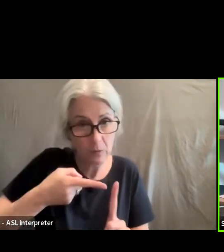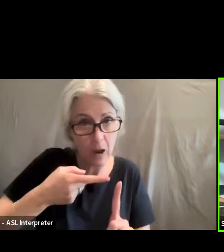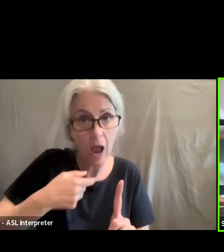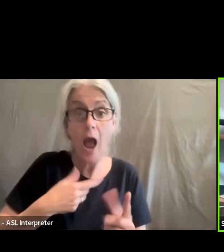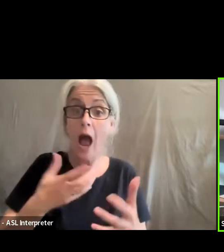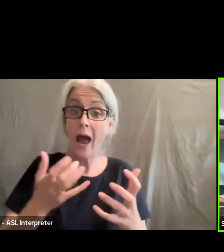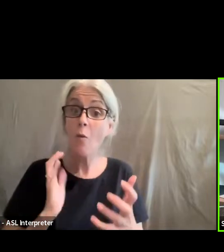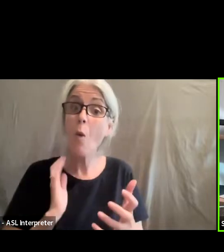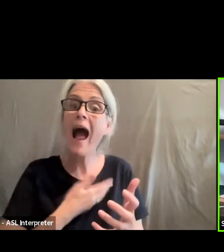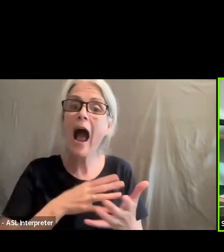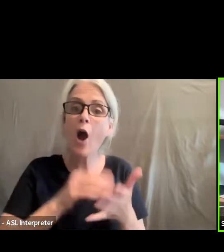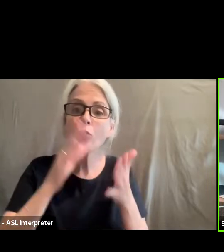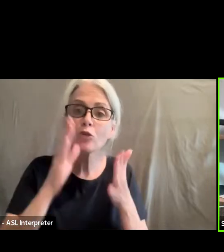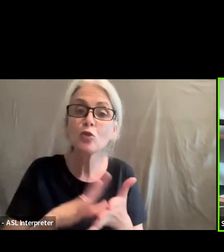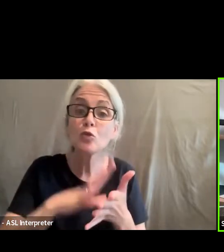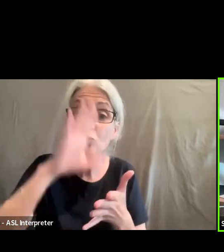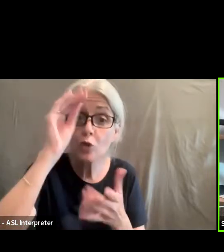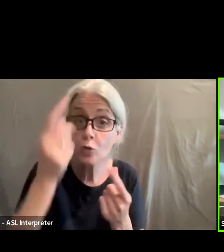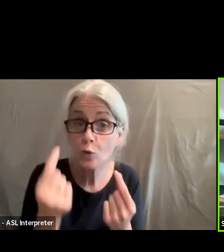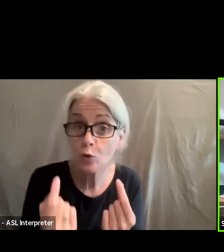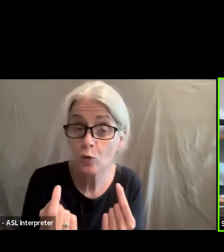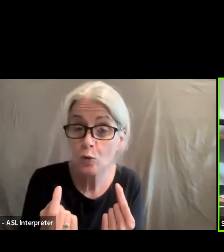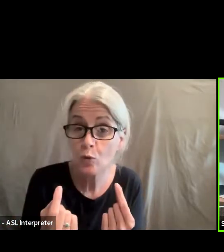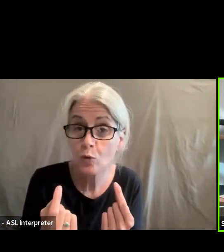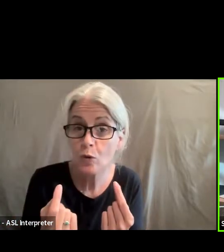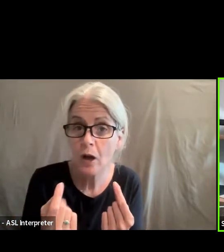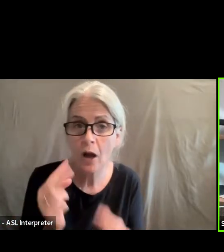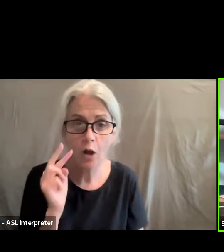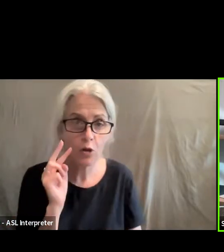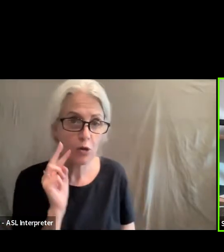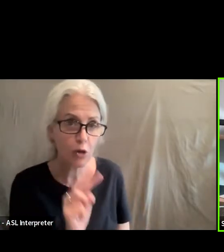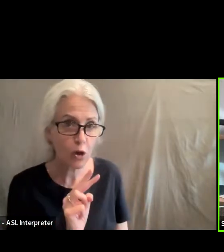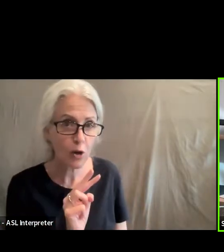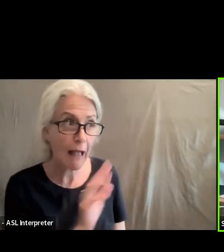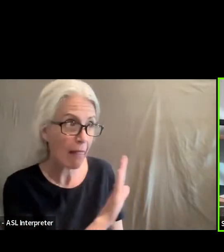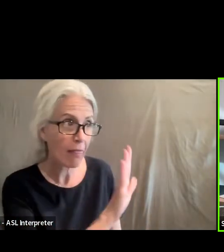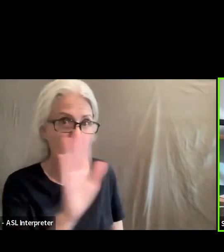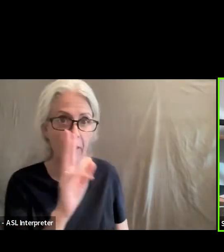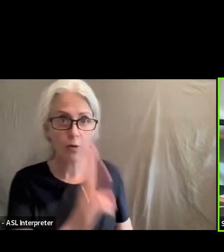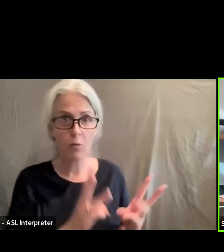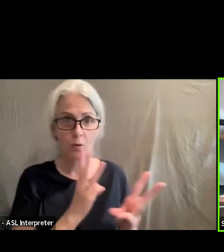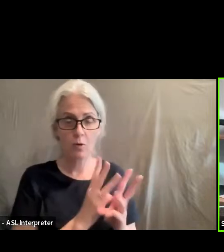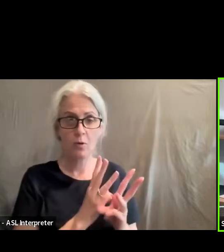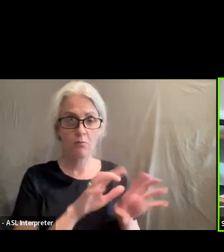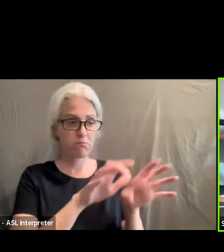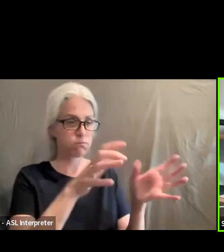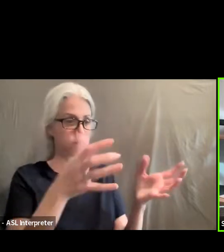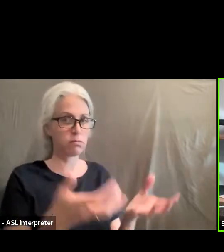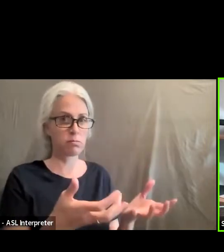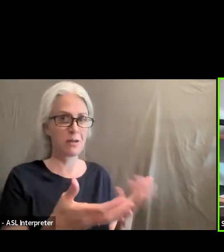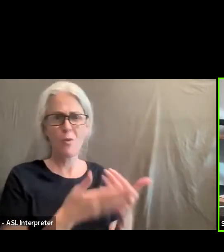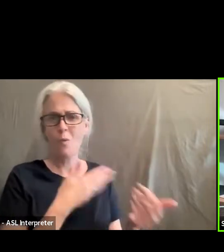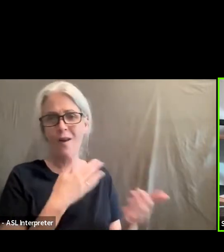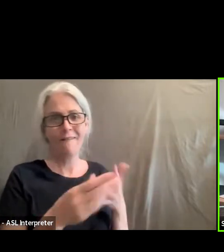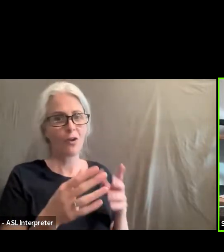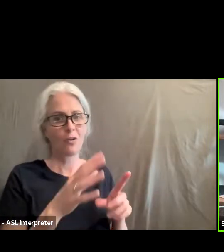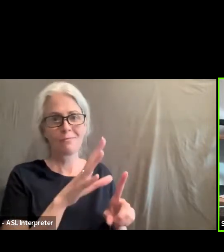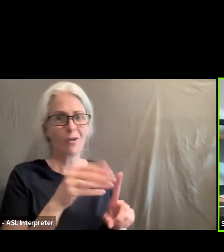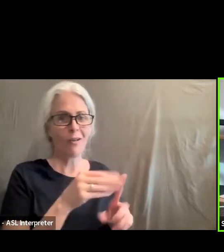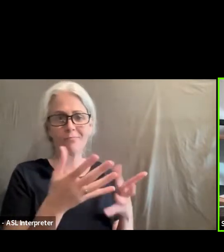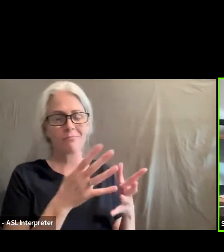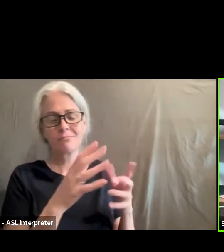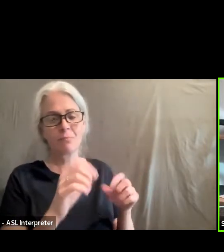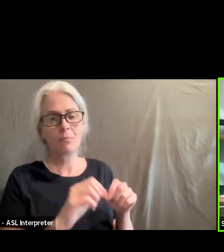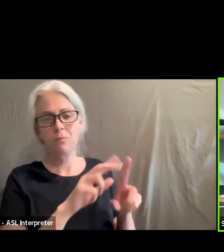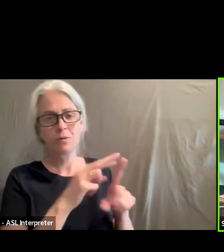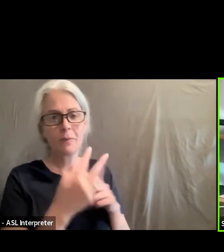want our students to learn how to do is to look at their world with that, whatever context they have, whatever lens they